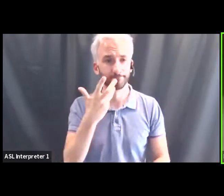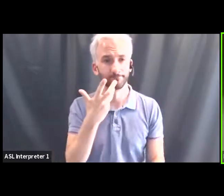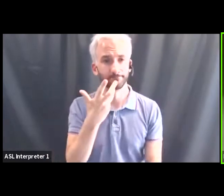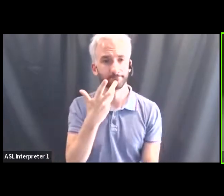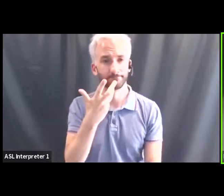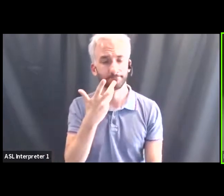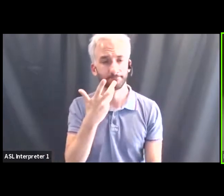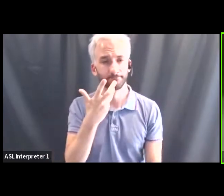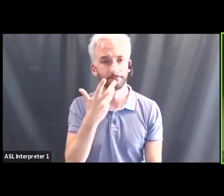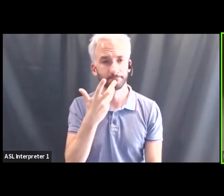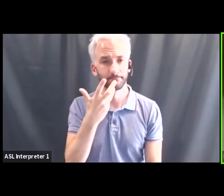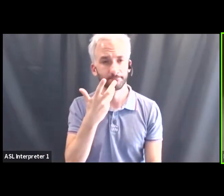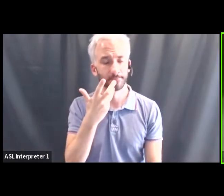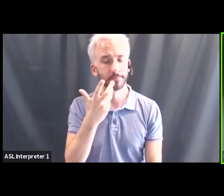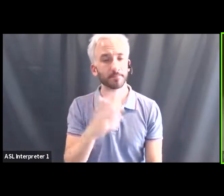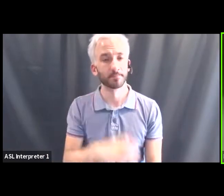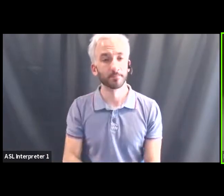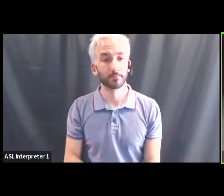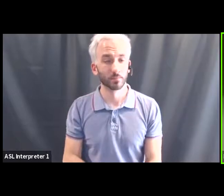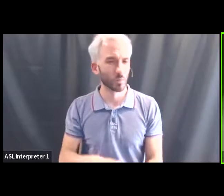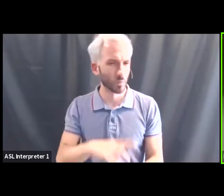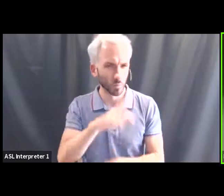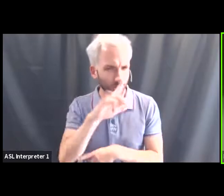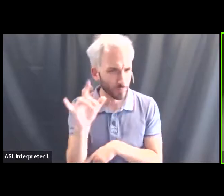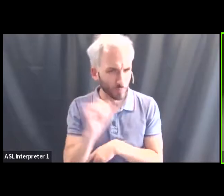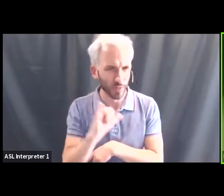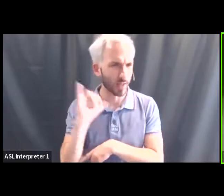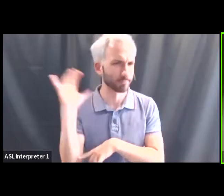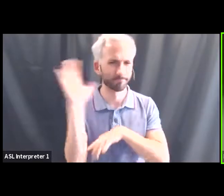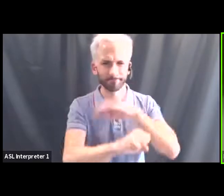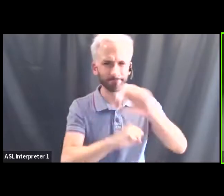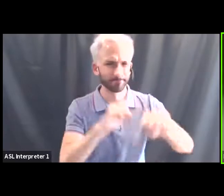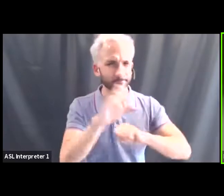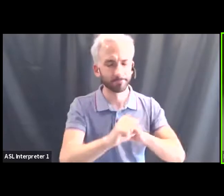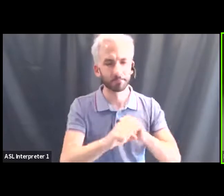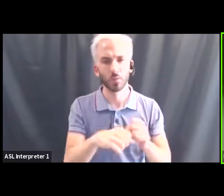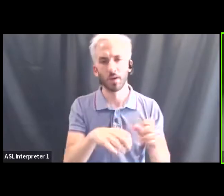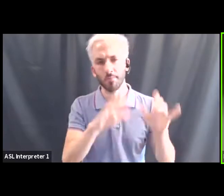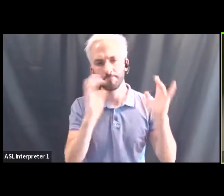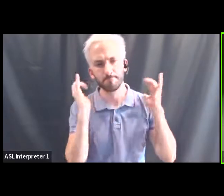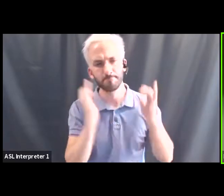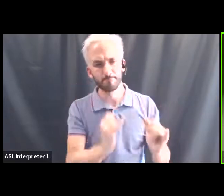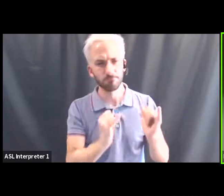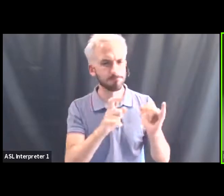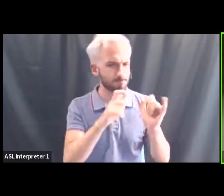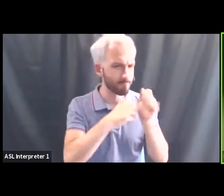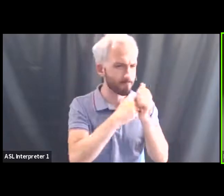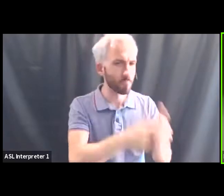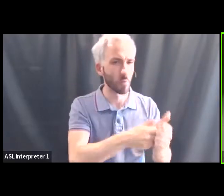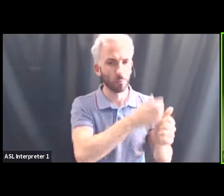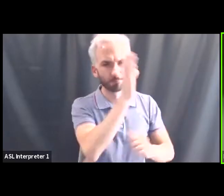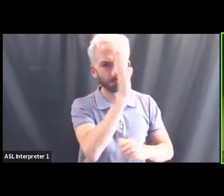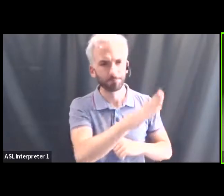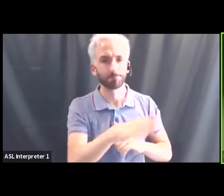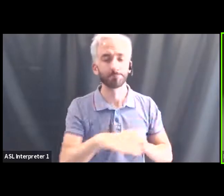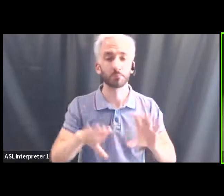colonial impositions include monogamous heterosexuality, the nuclear family